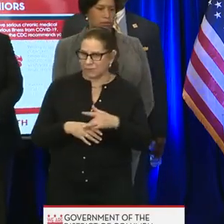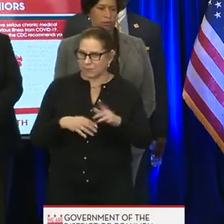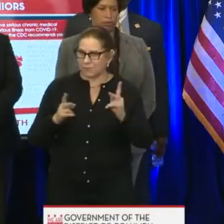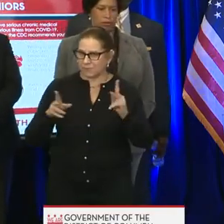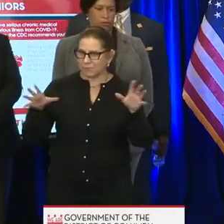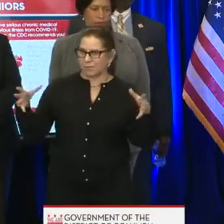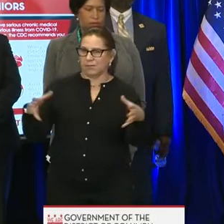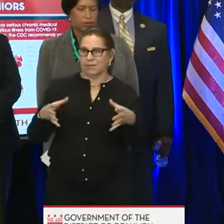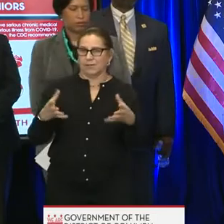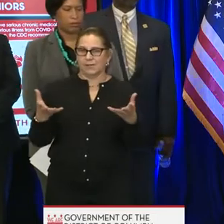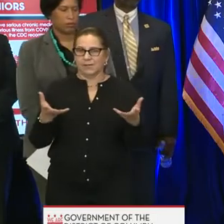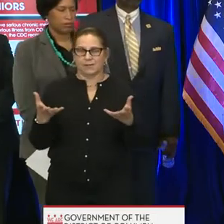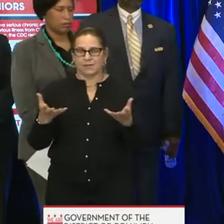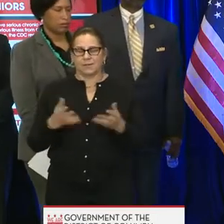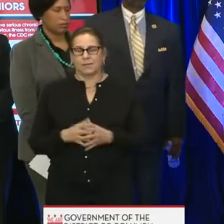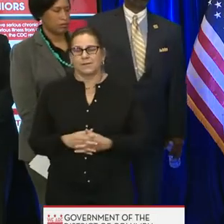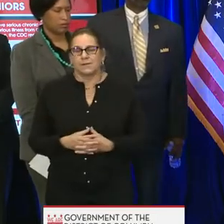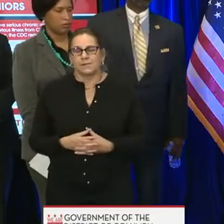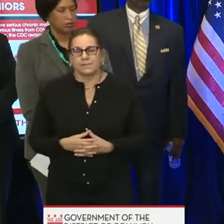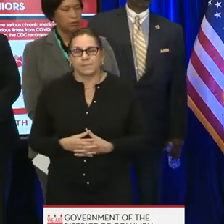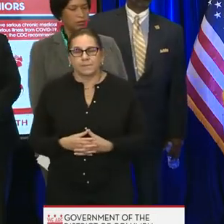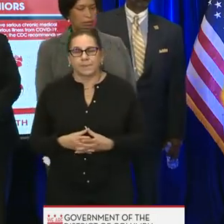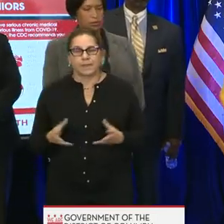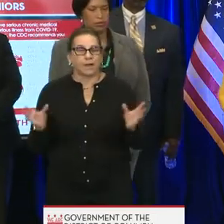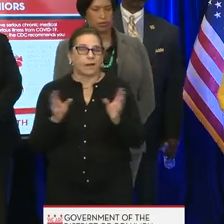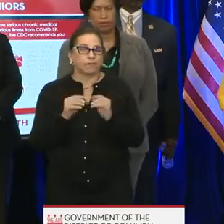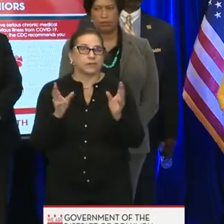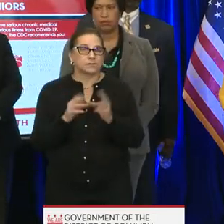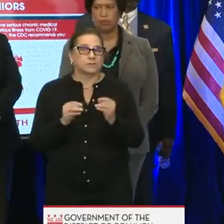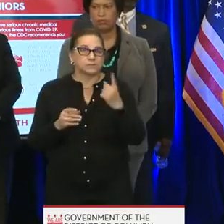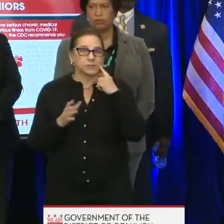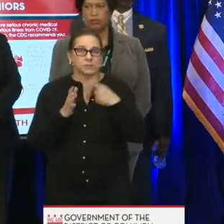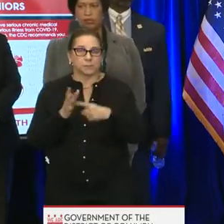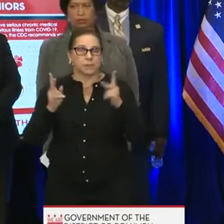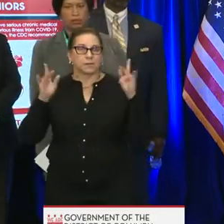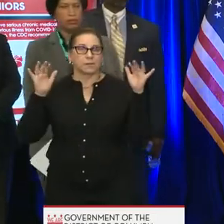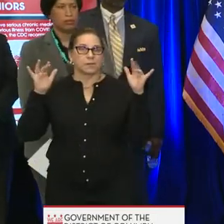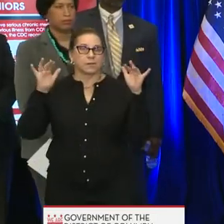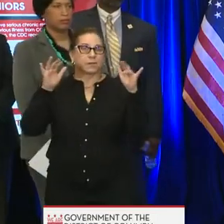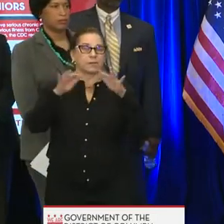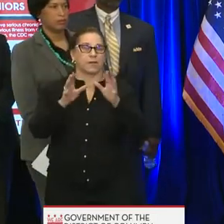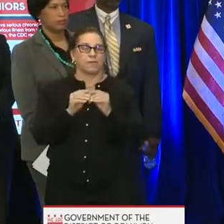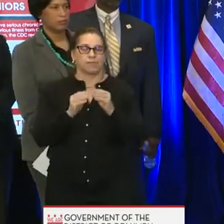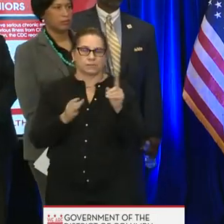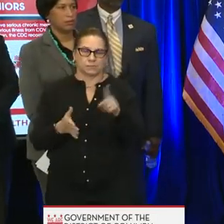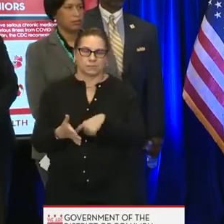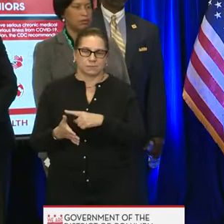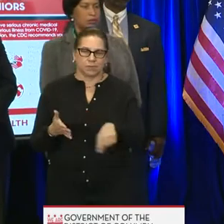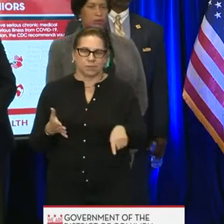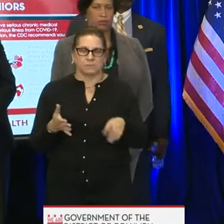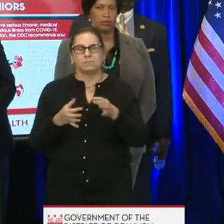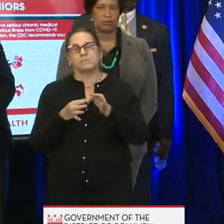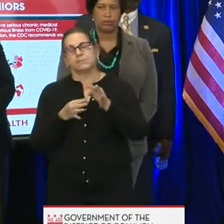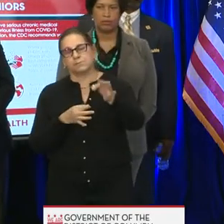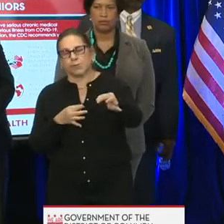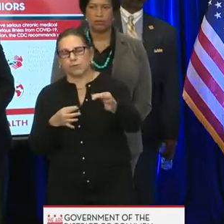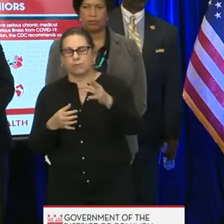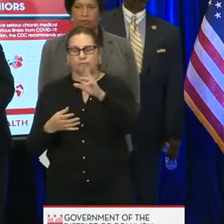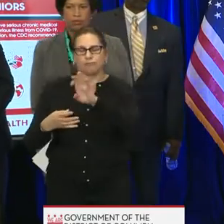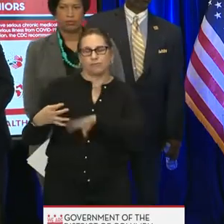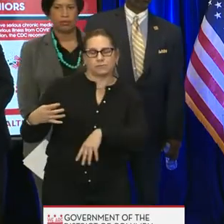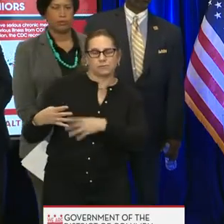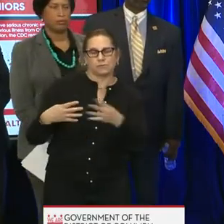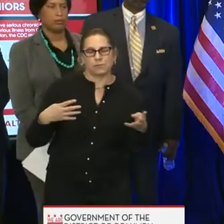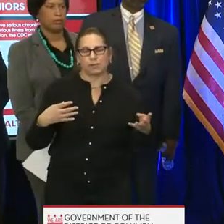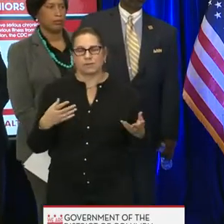district, including conferences and conventions, would be canceled or postponed. Today, we are establishing emergency